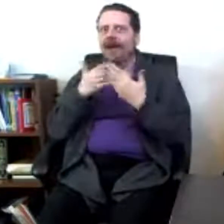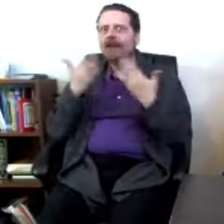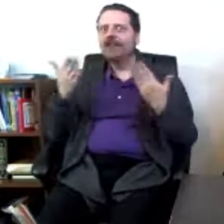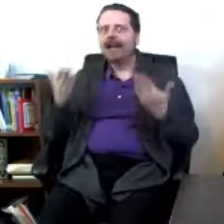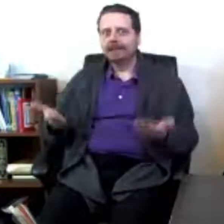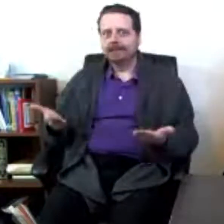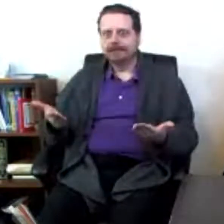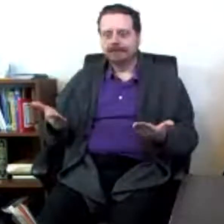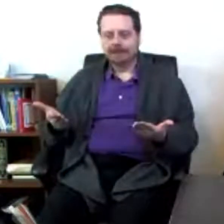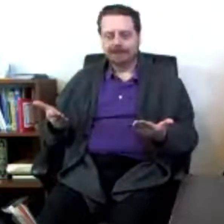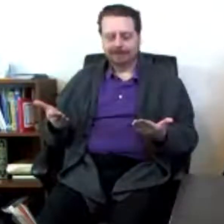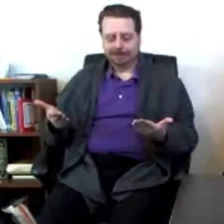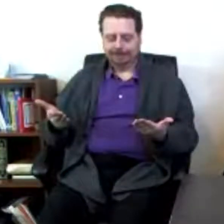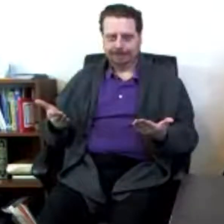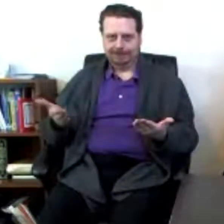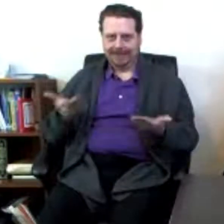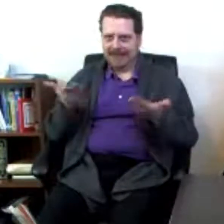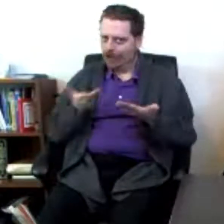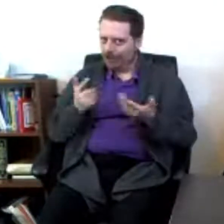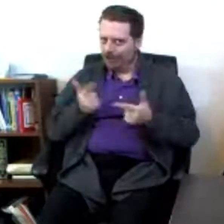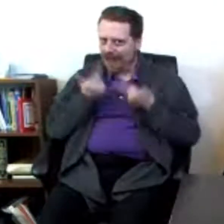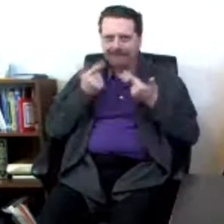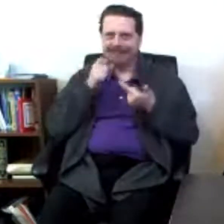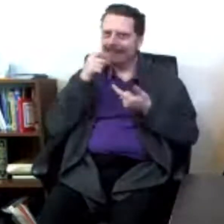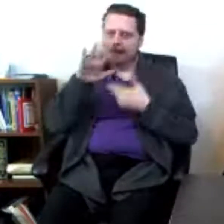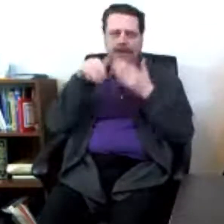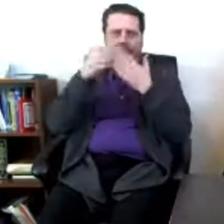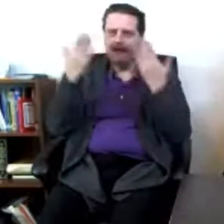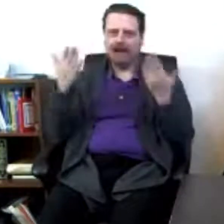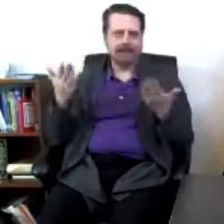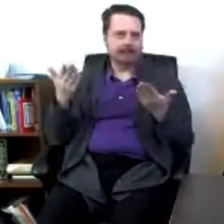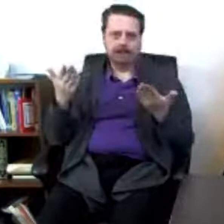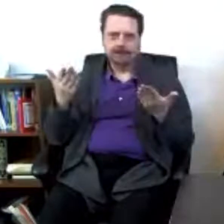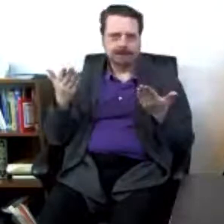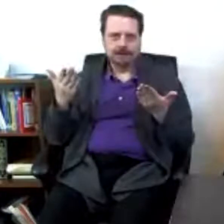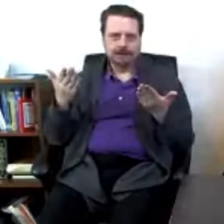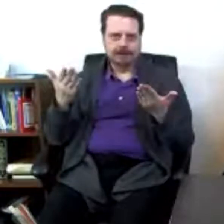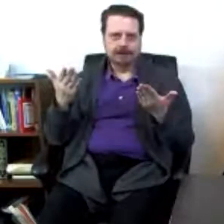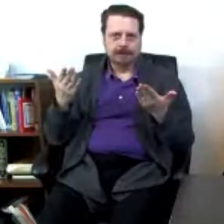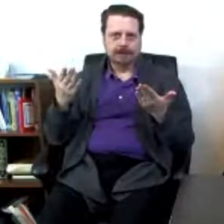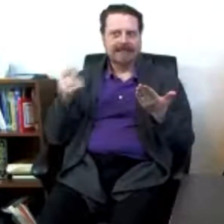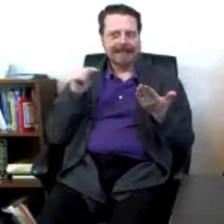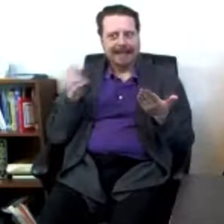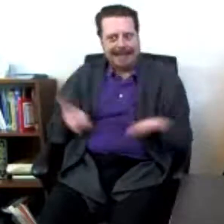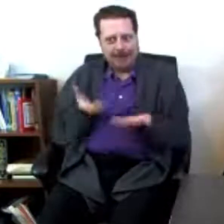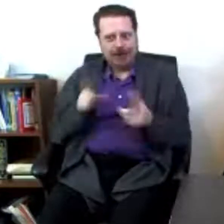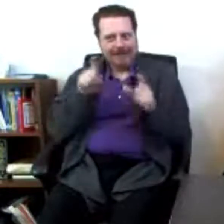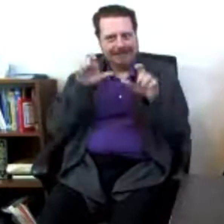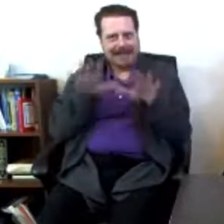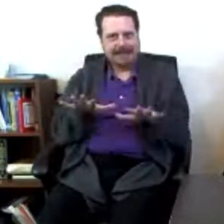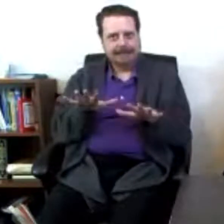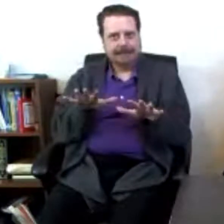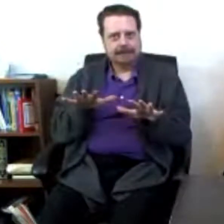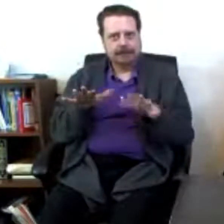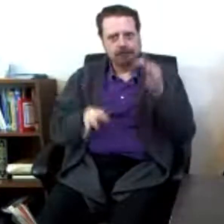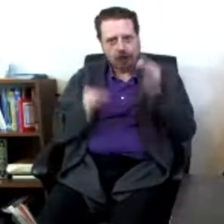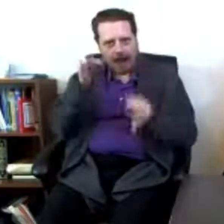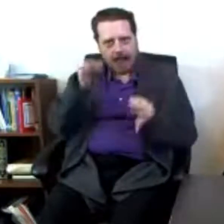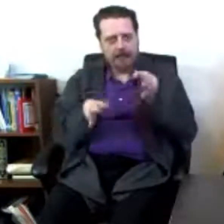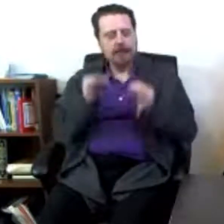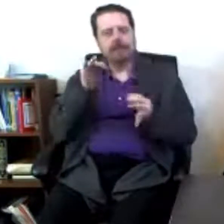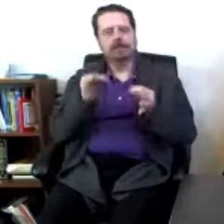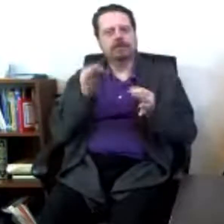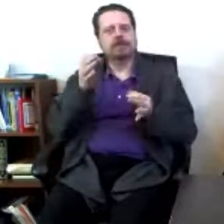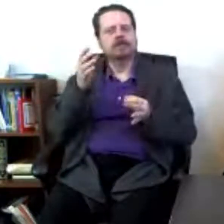This life is not intended to be paradise. It's intended to be a test and a trial to